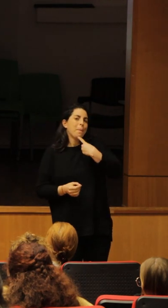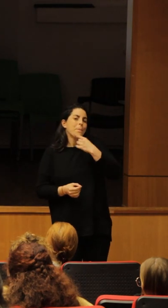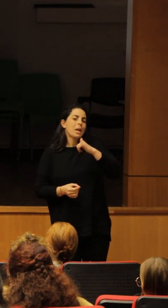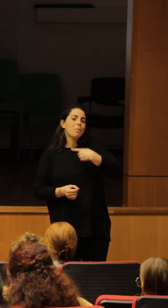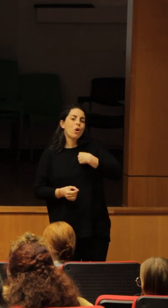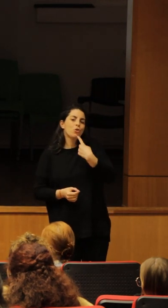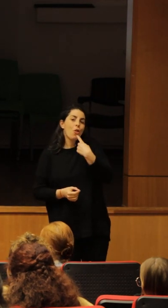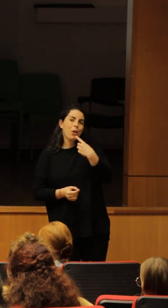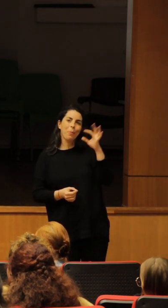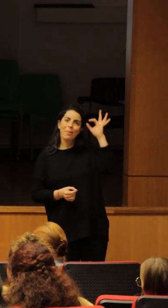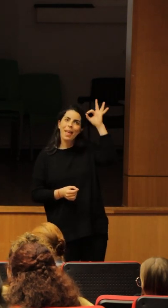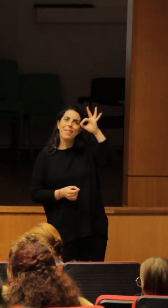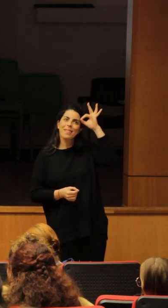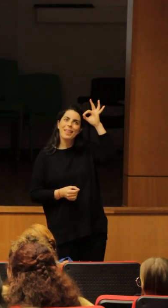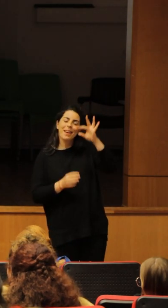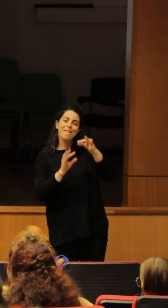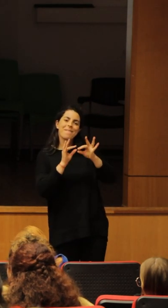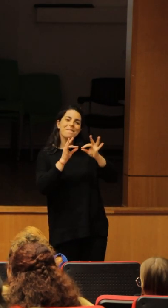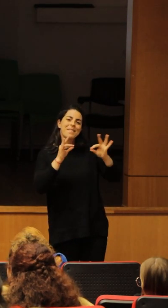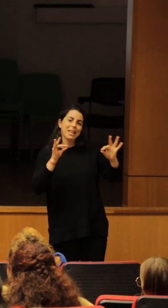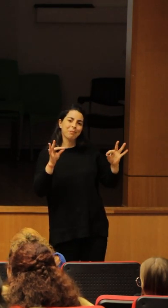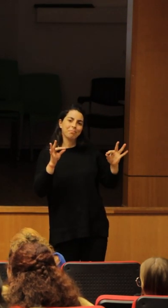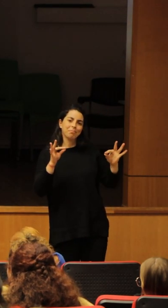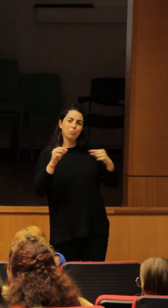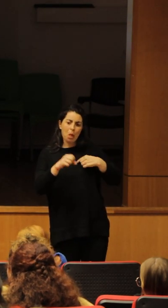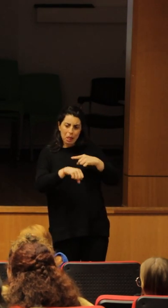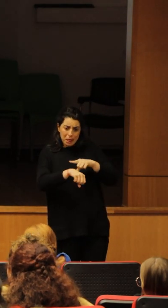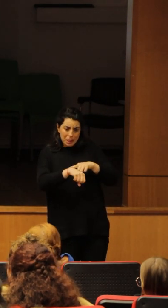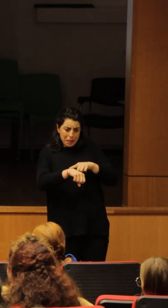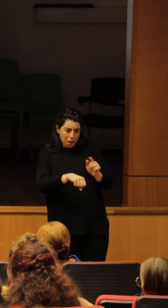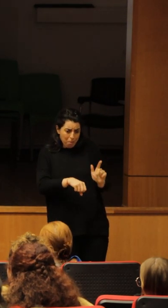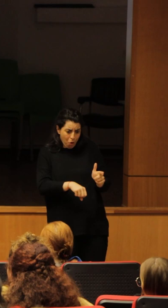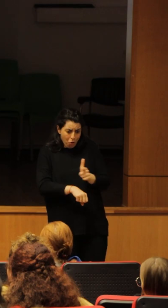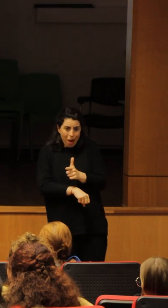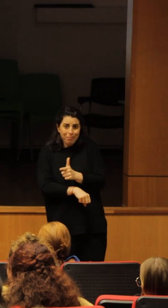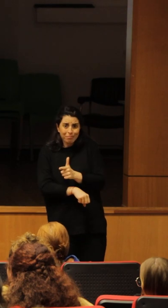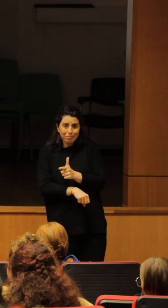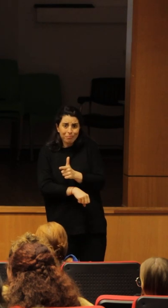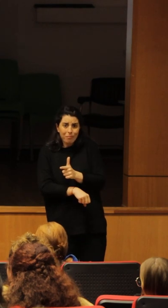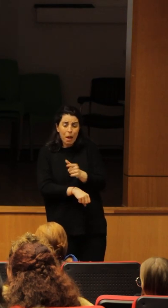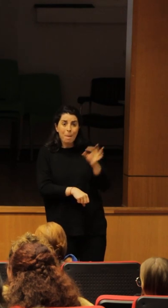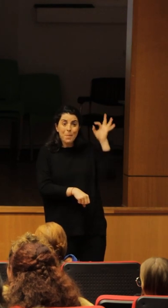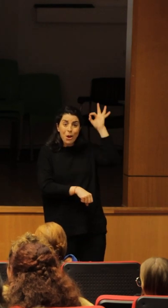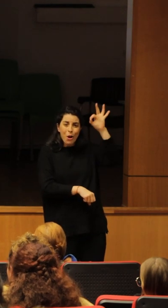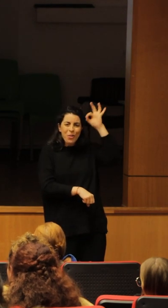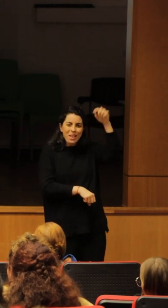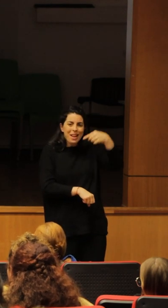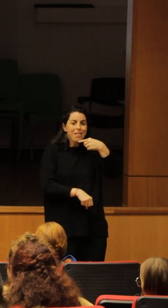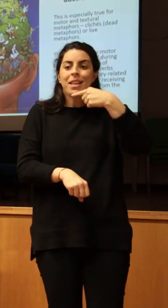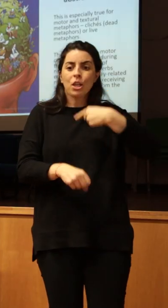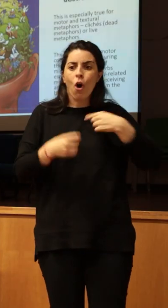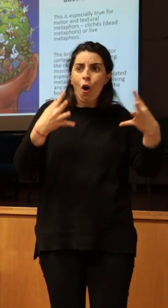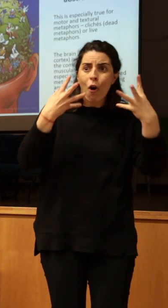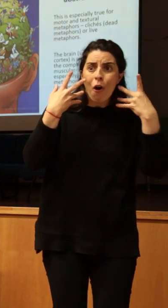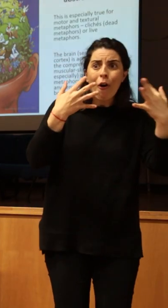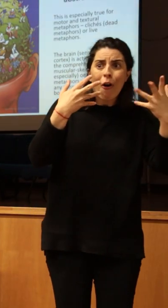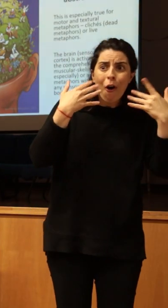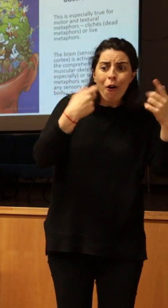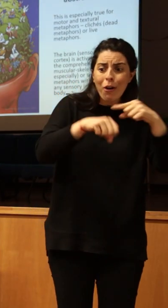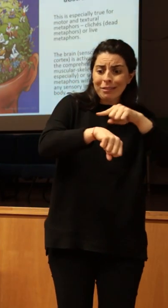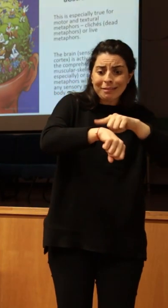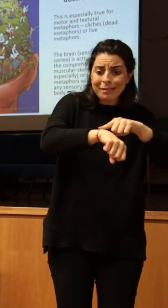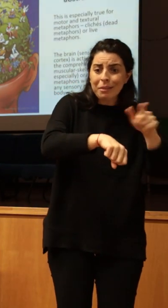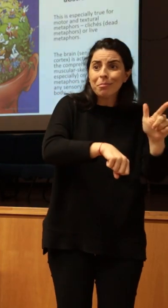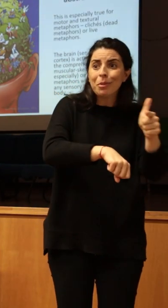en inglés, en la expresión es se me agota el tiempo, pero en inglés es como estoy corriendo sin tiempo. And I don't know if you say that